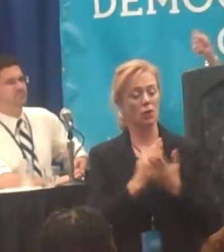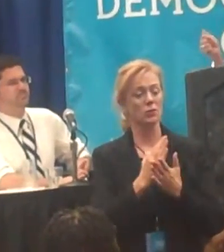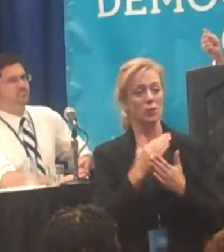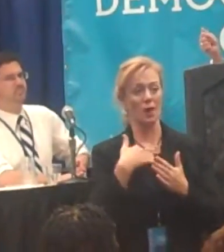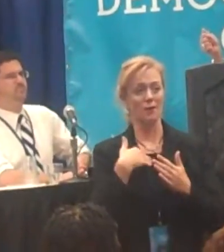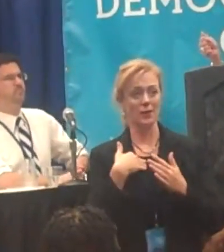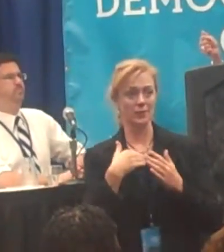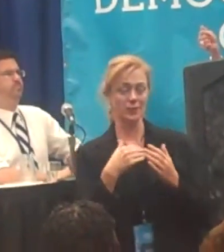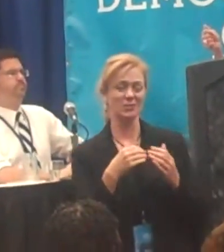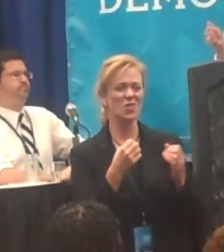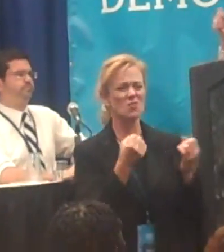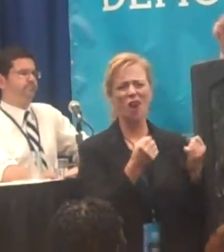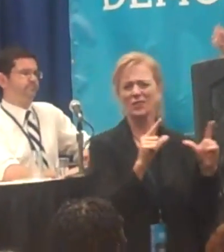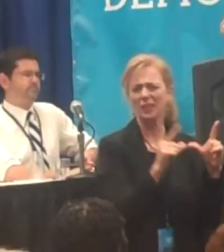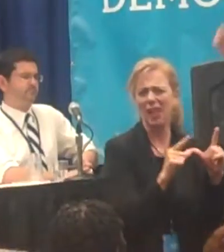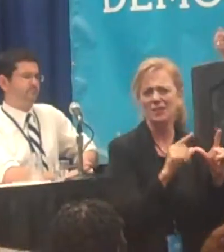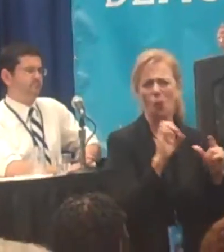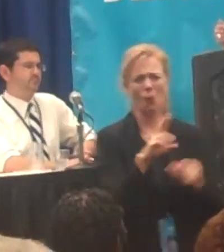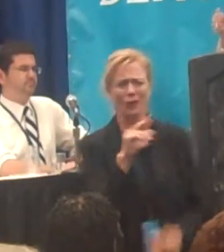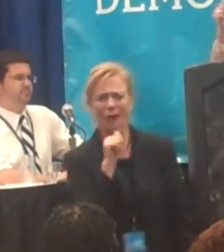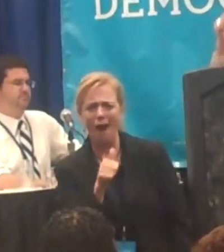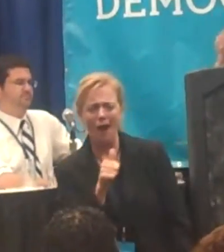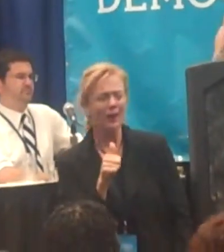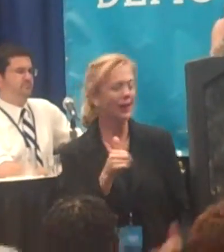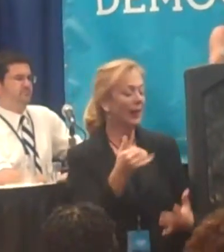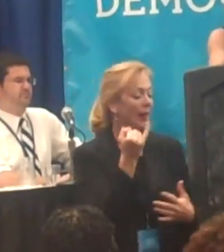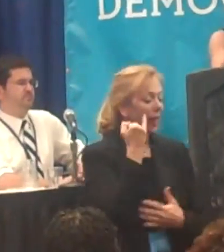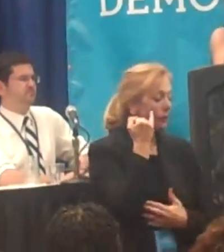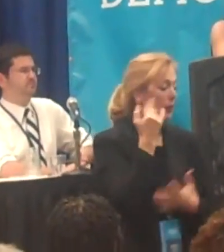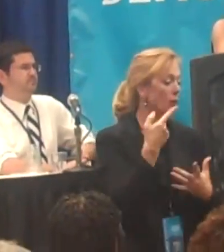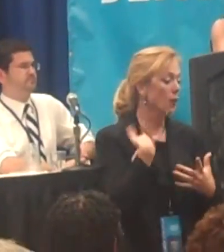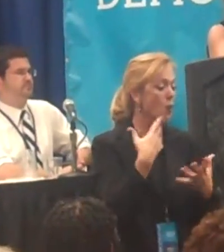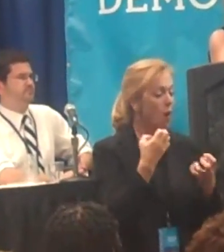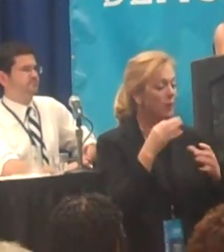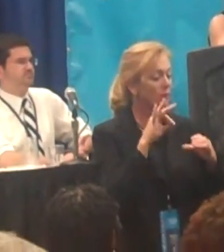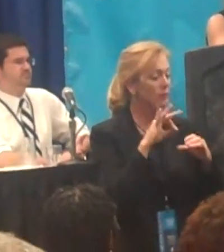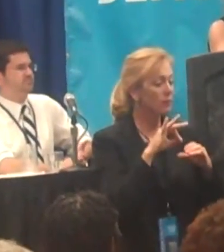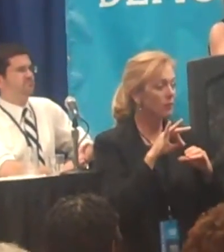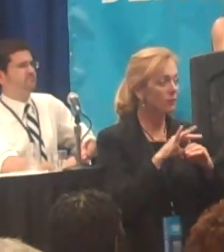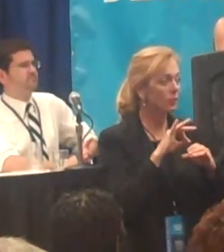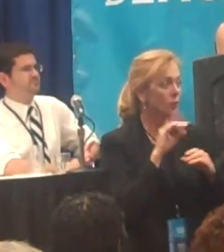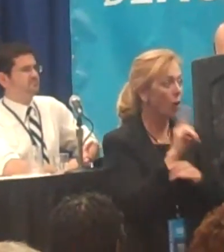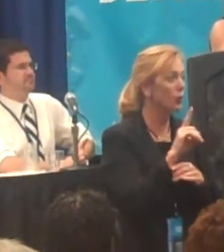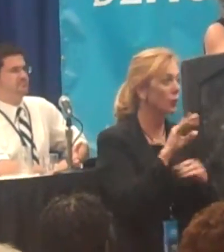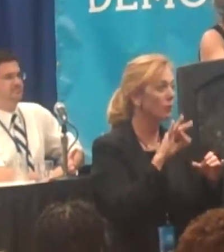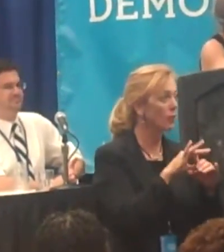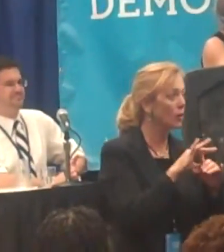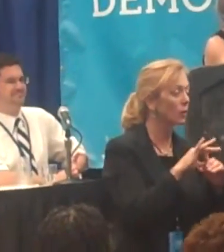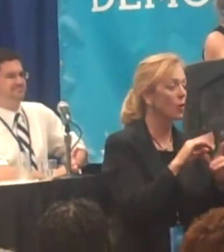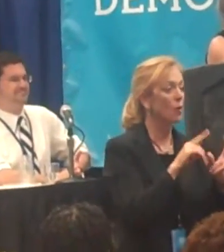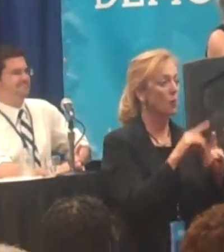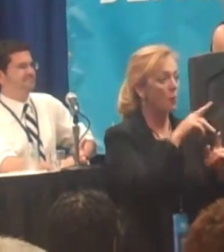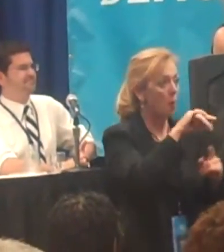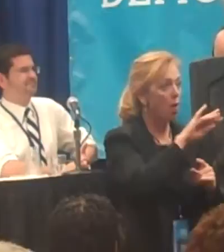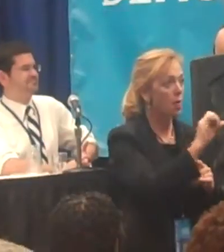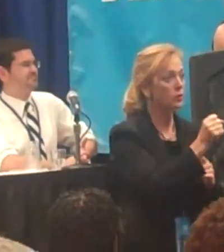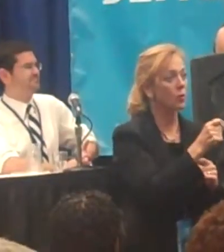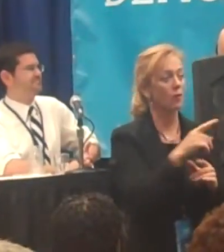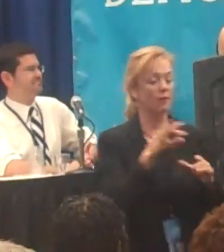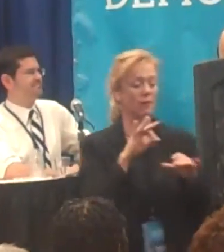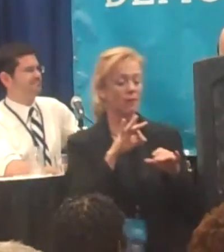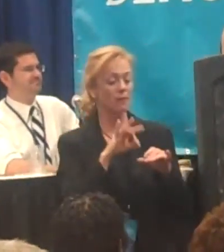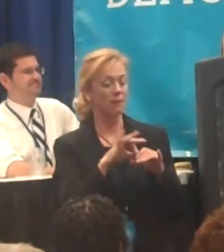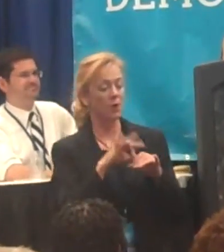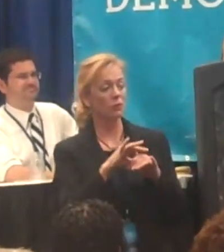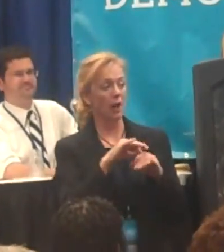a driver's license or not, whether we want to vote for polls or whether we want to vote